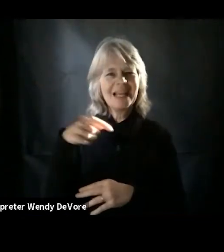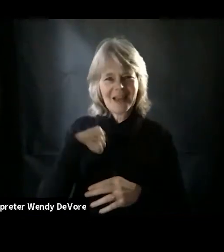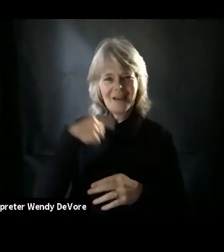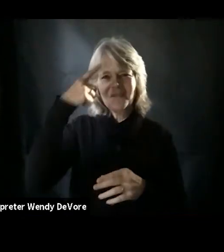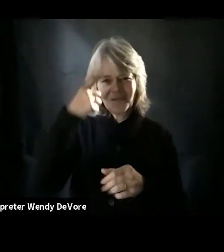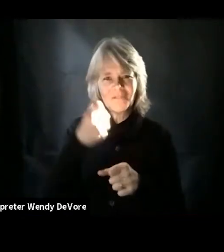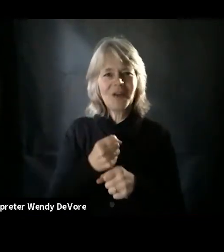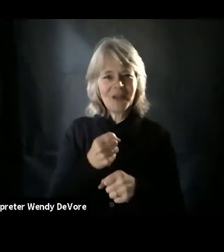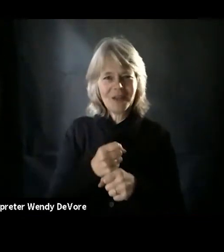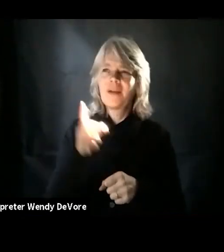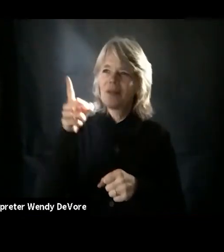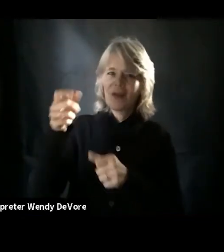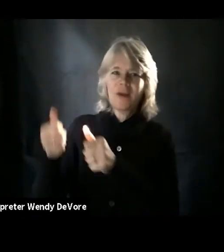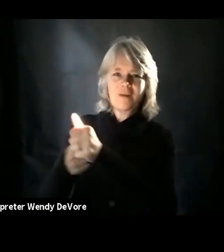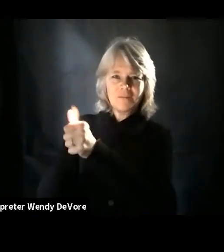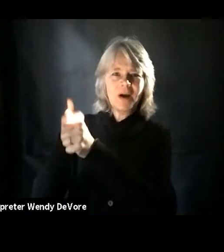to care for others.